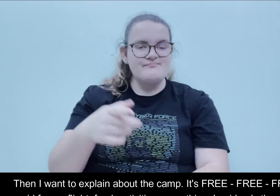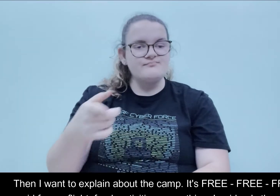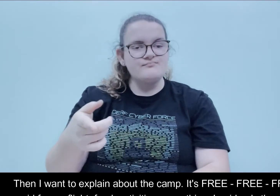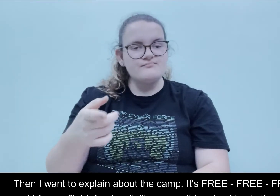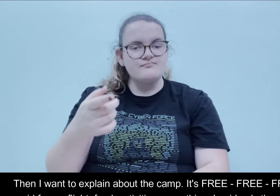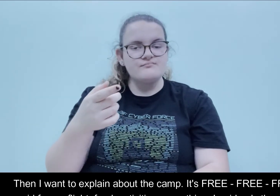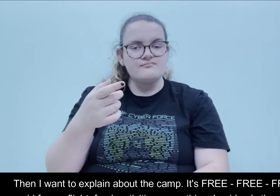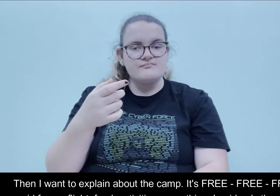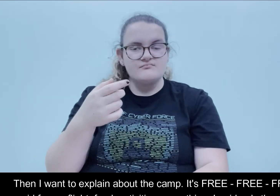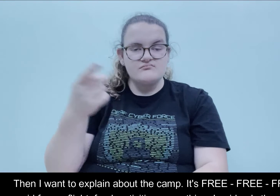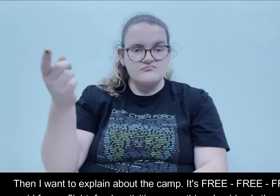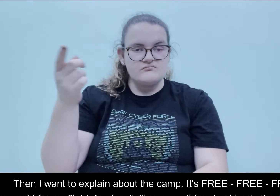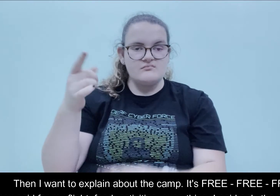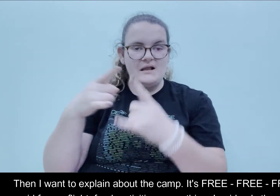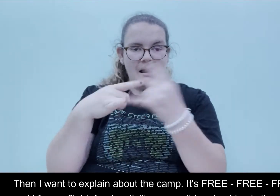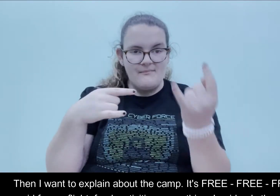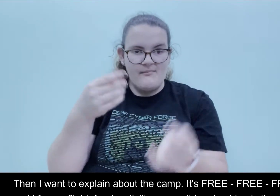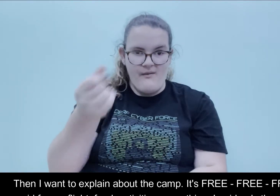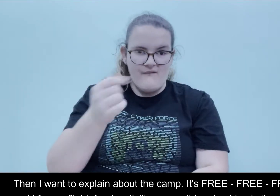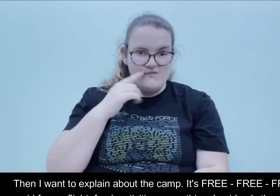right. Free. The